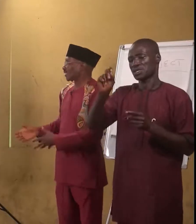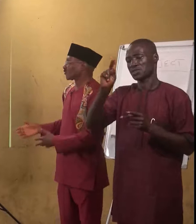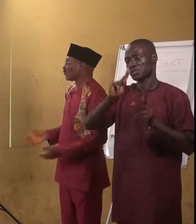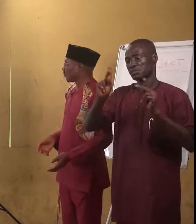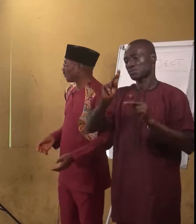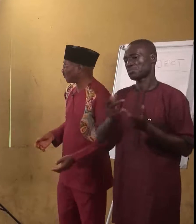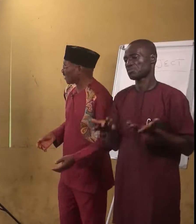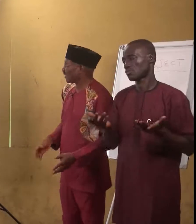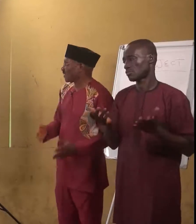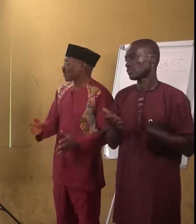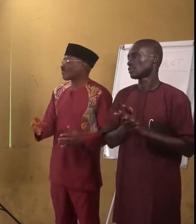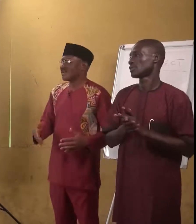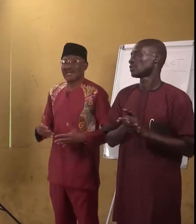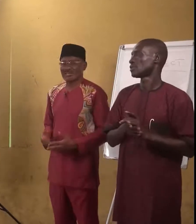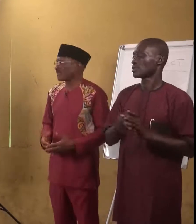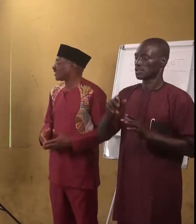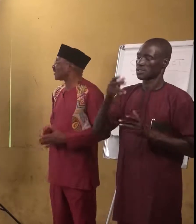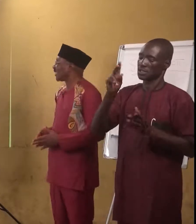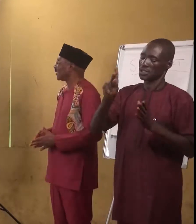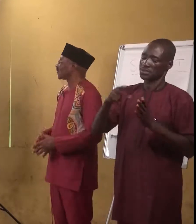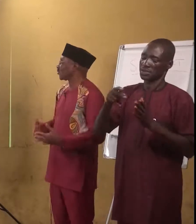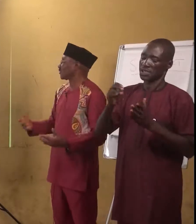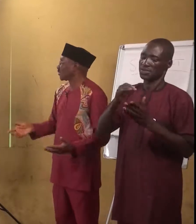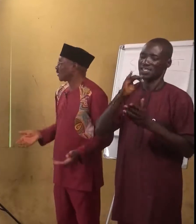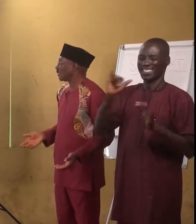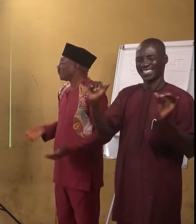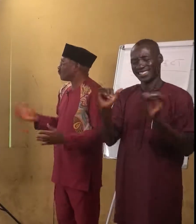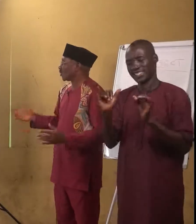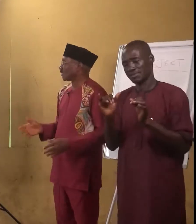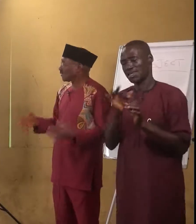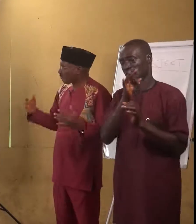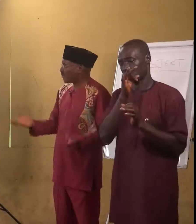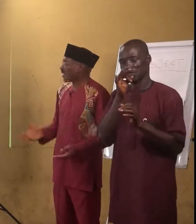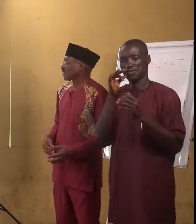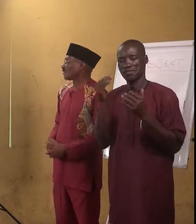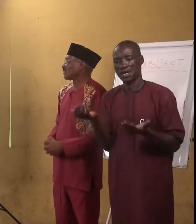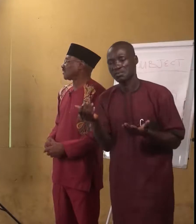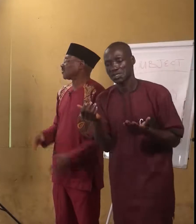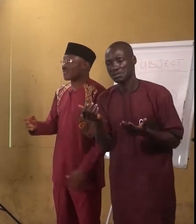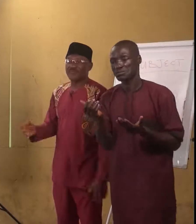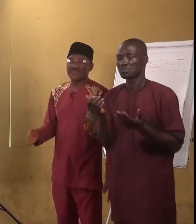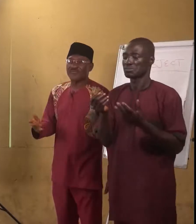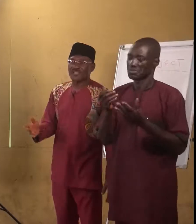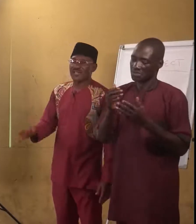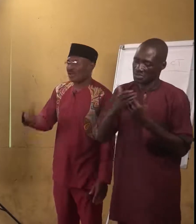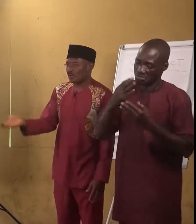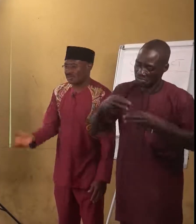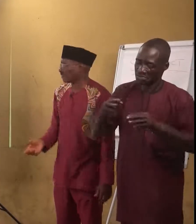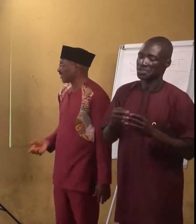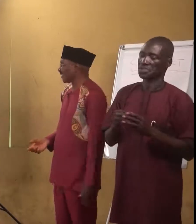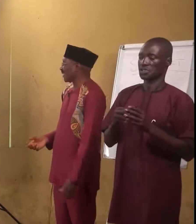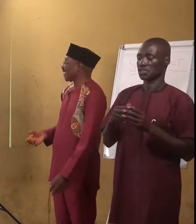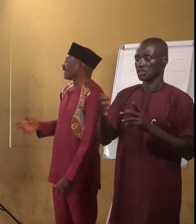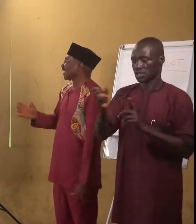in terms of population. The primary activities there is not more than, the primary activities is farming, fishing, and